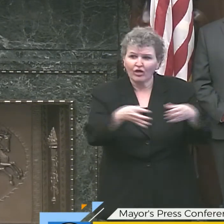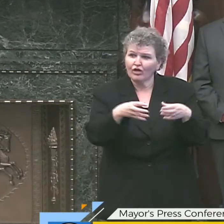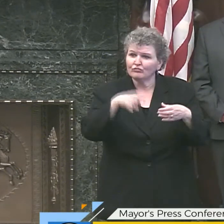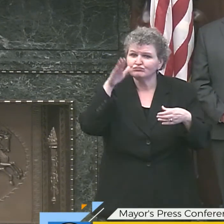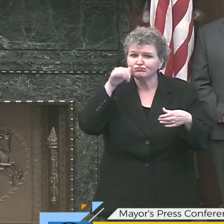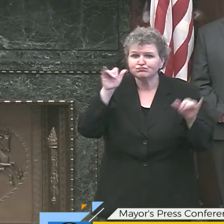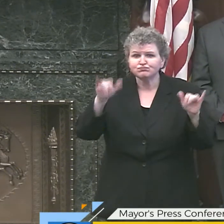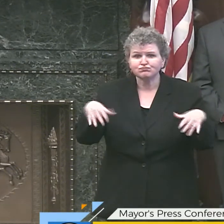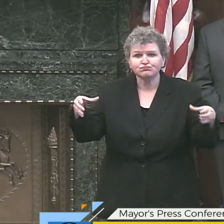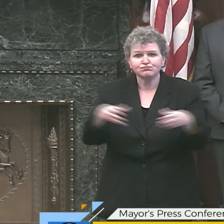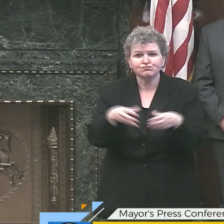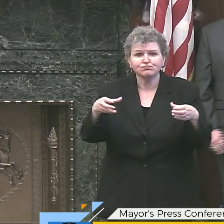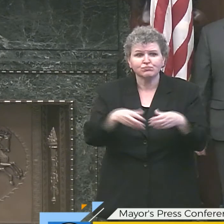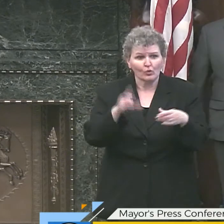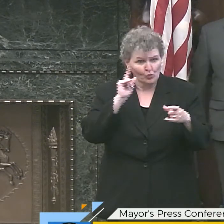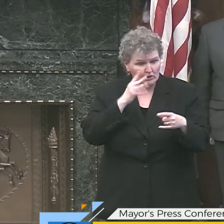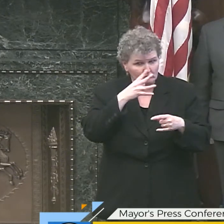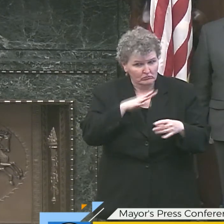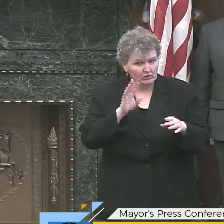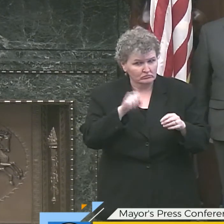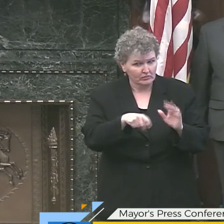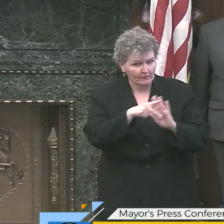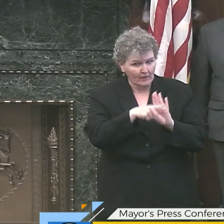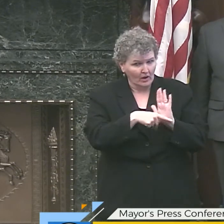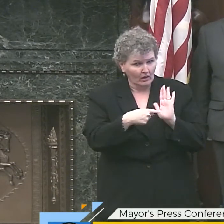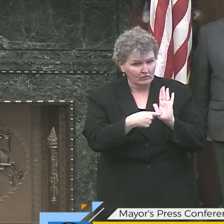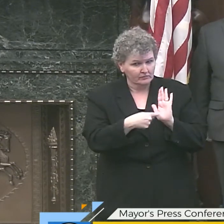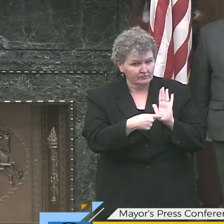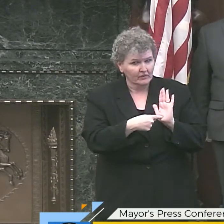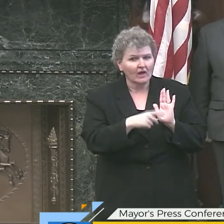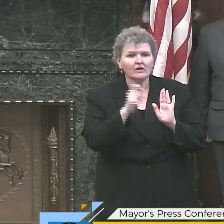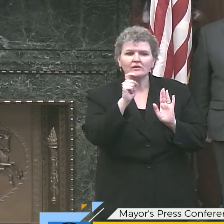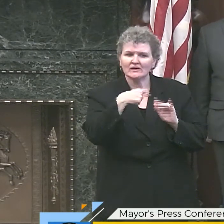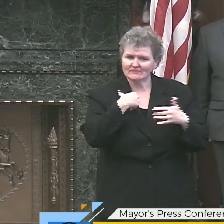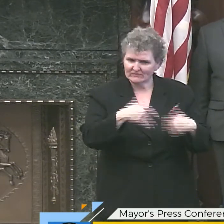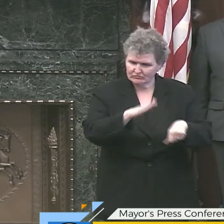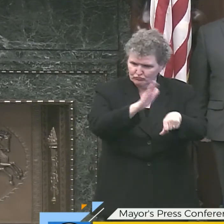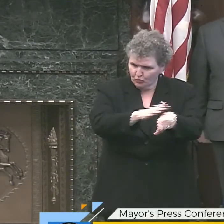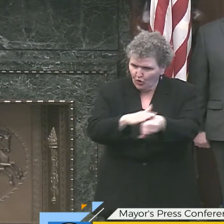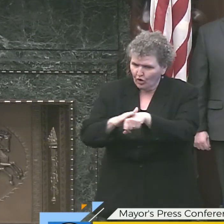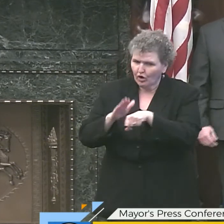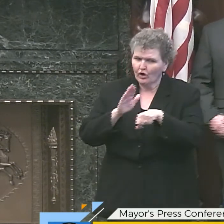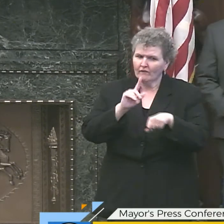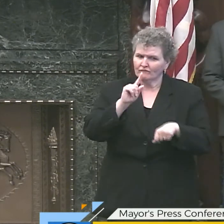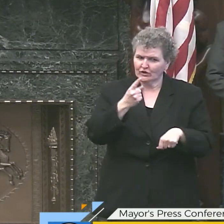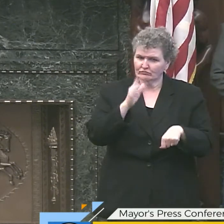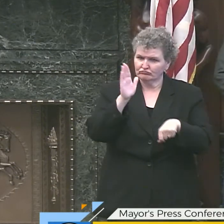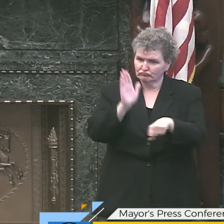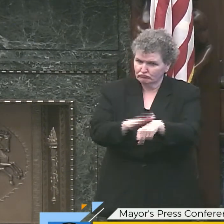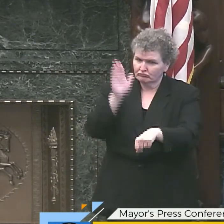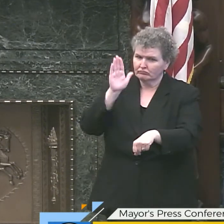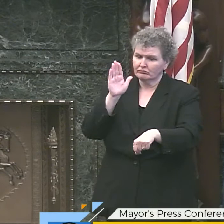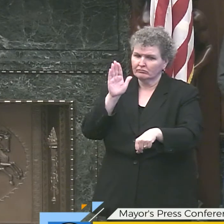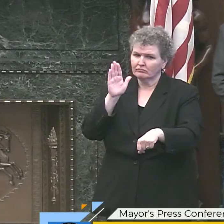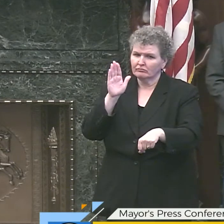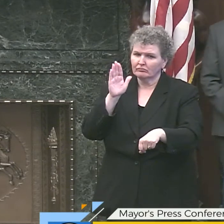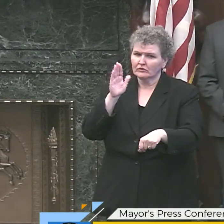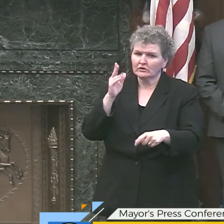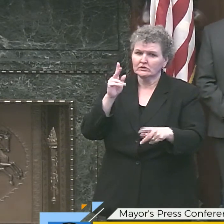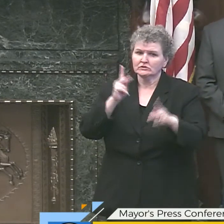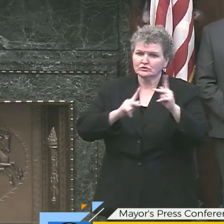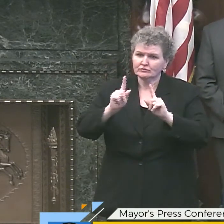So I think we'll continue to warn residents that are not complying with the social